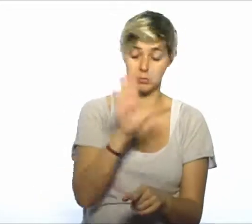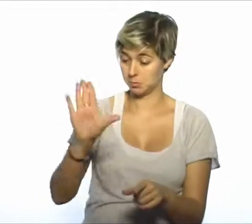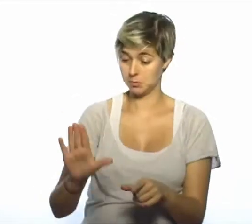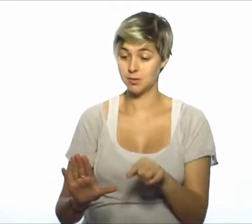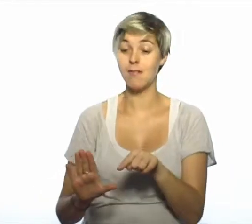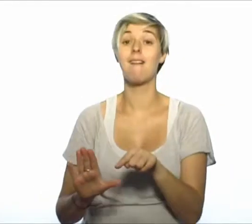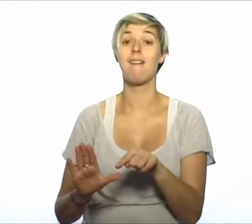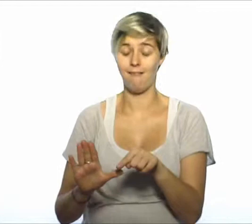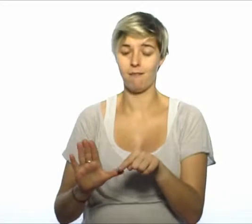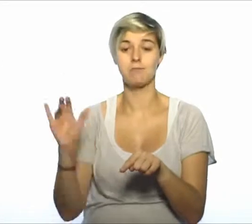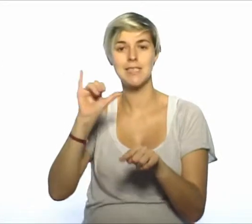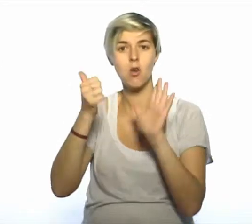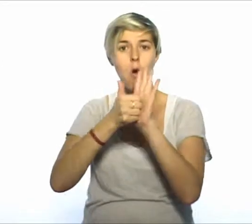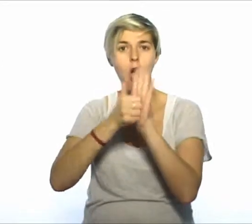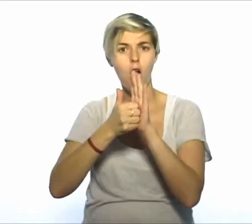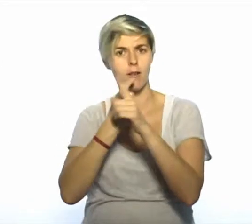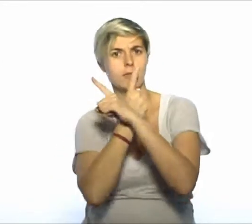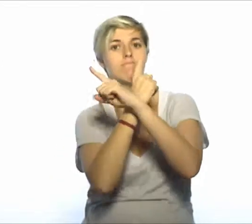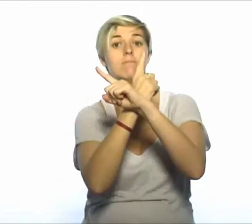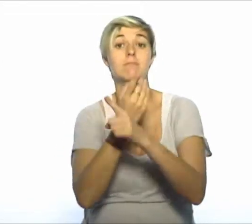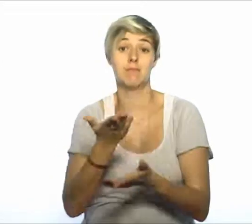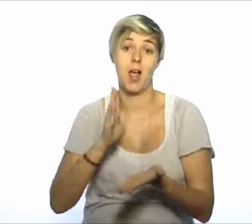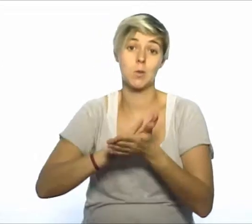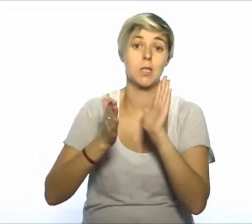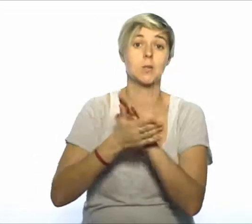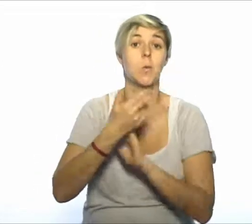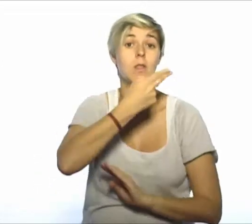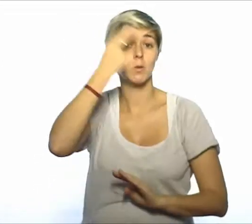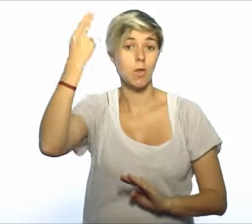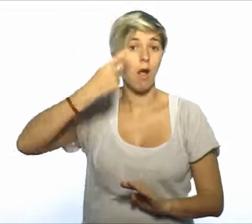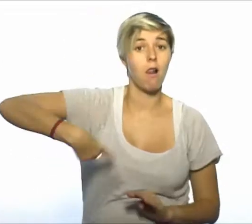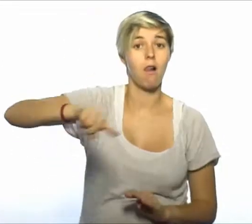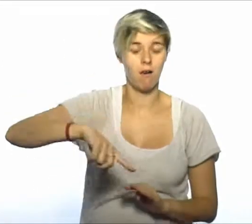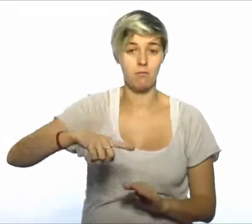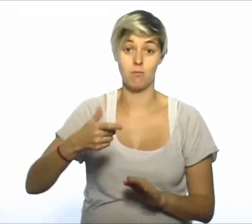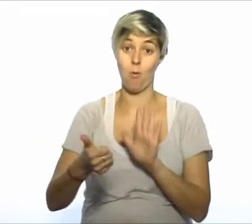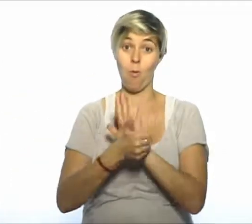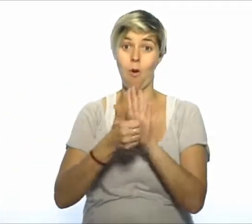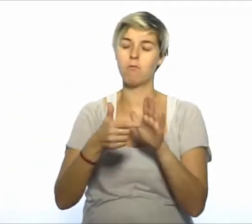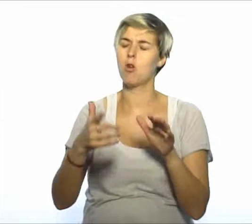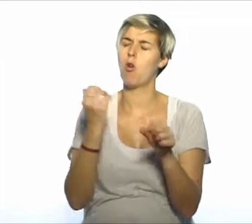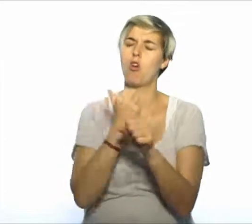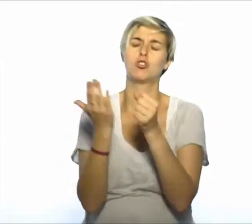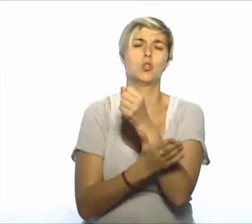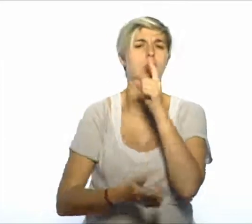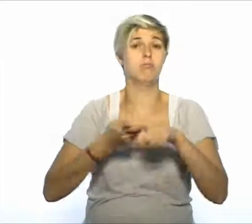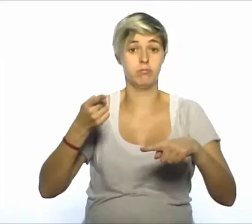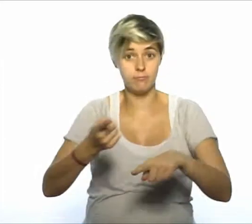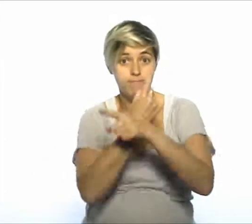the hearing must be promoted by the national associations. This is an important issue as well. They have a key